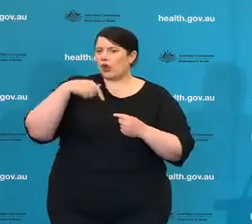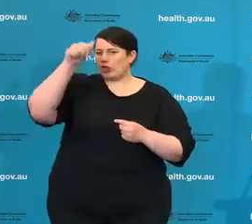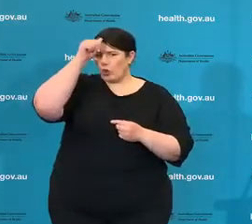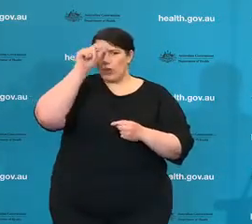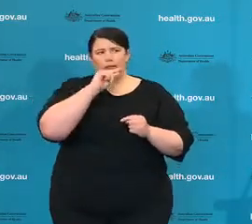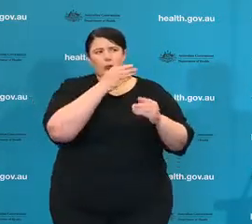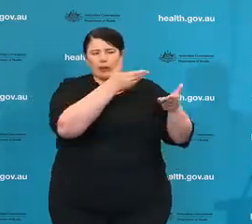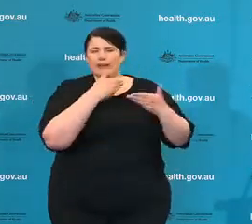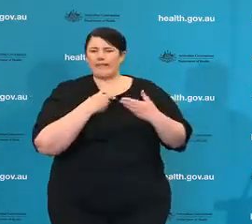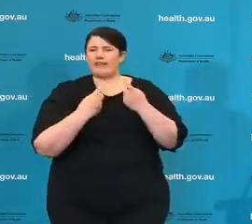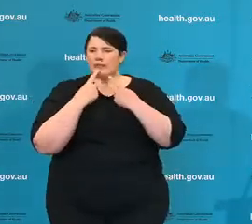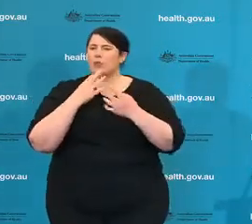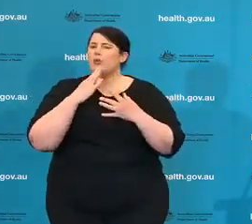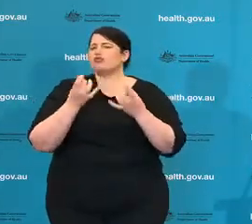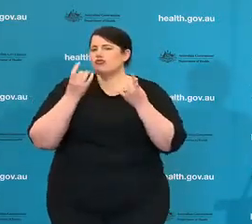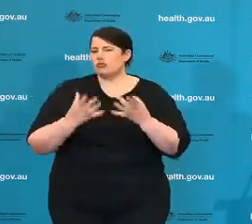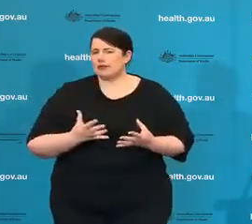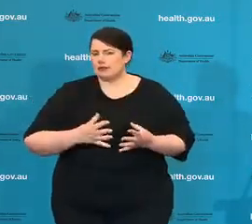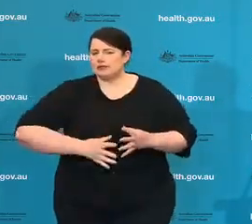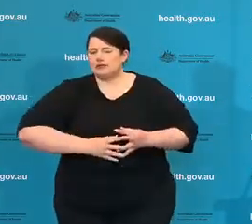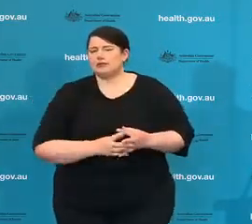in a timely fashion from them.